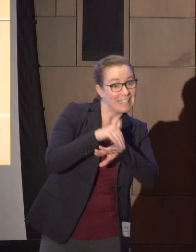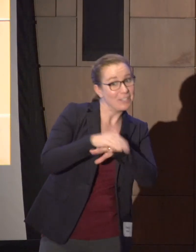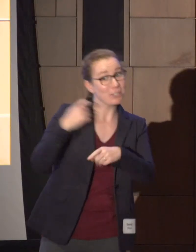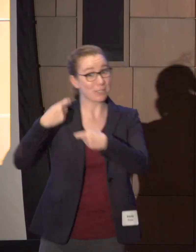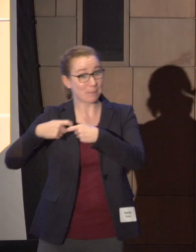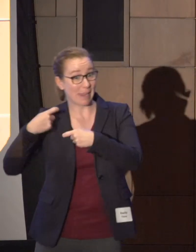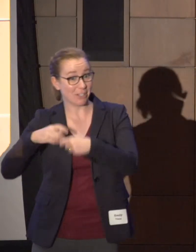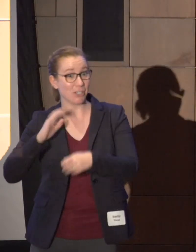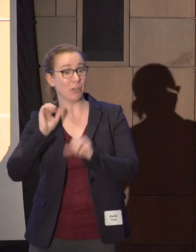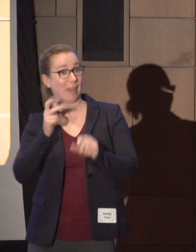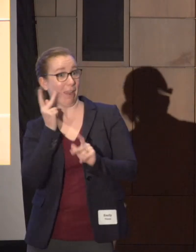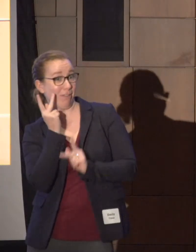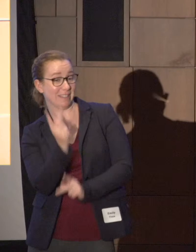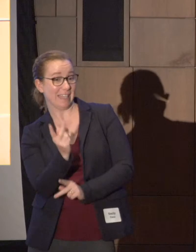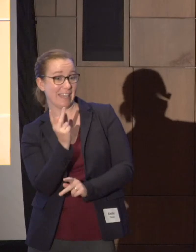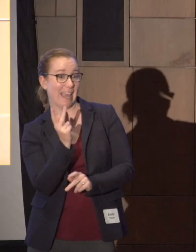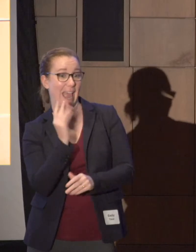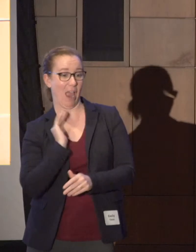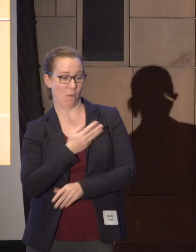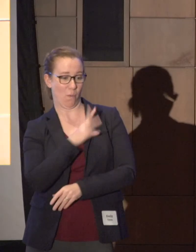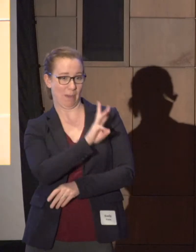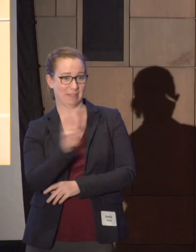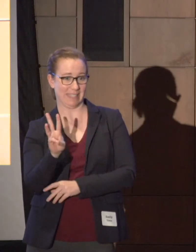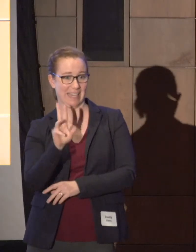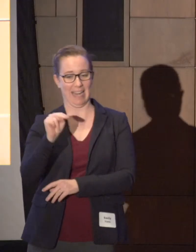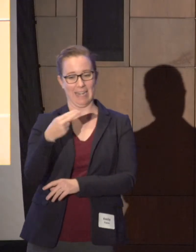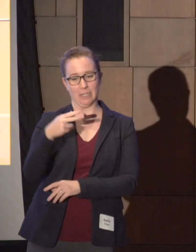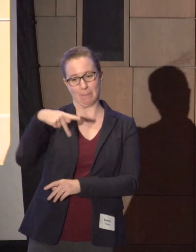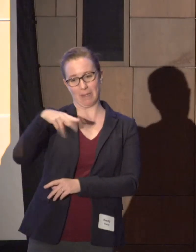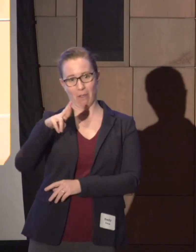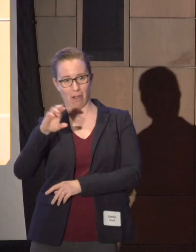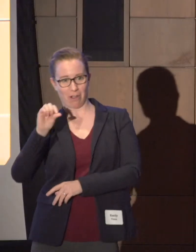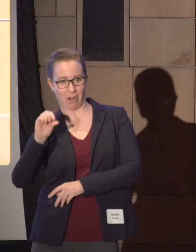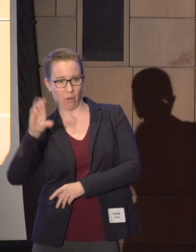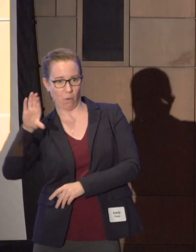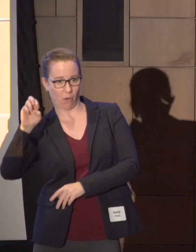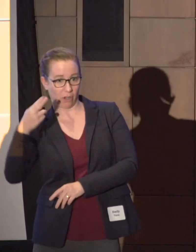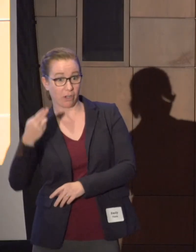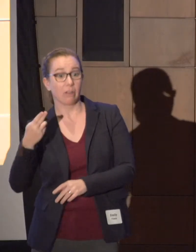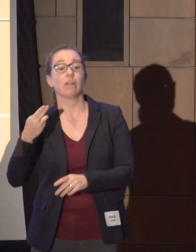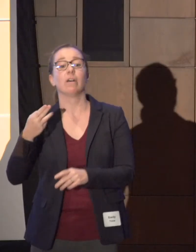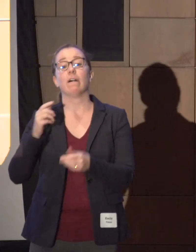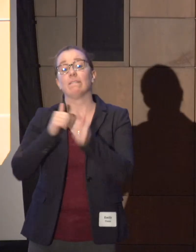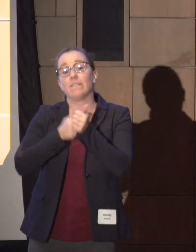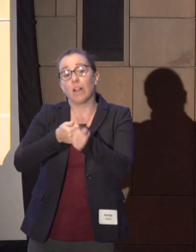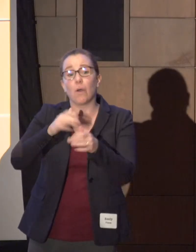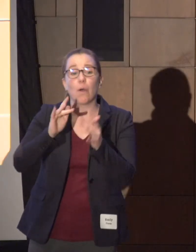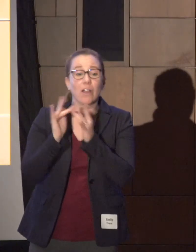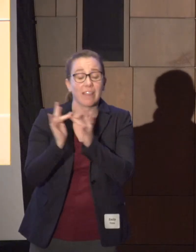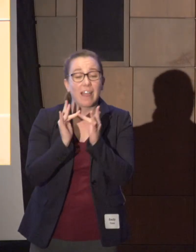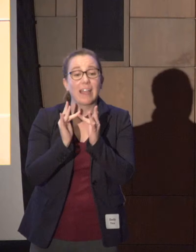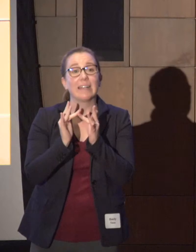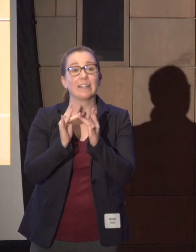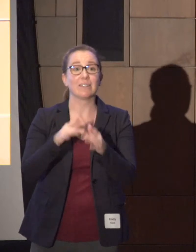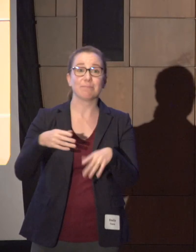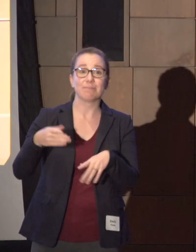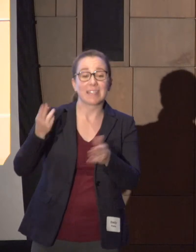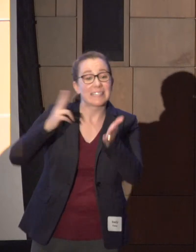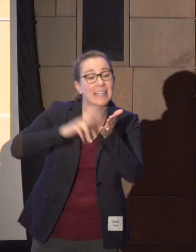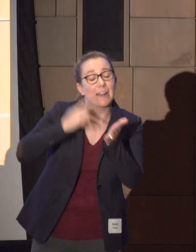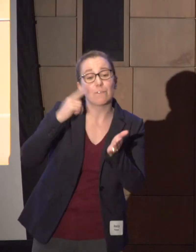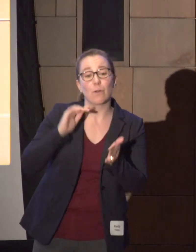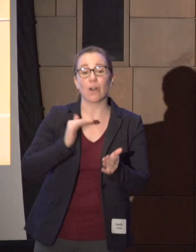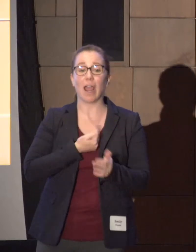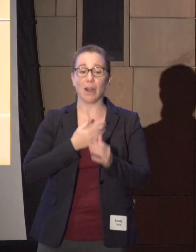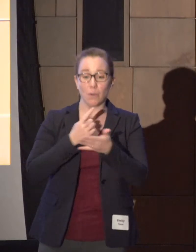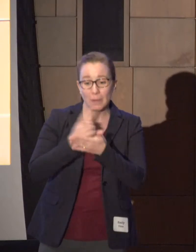a listen, visit us online at nhpr.org, follow us on social media, sign up for our email newsletters, download one